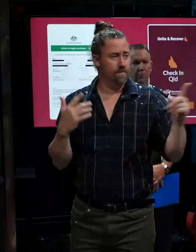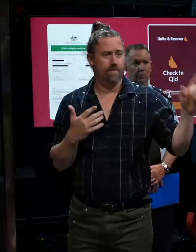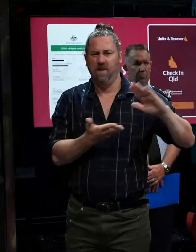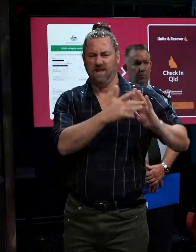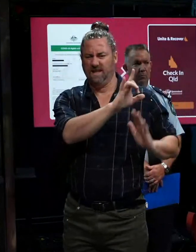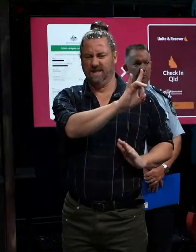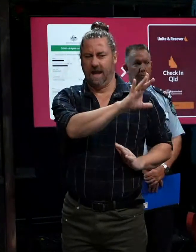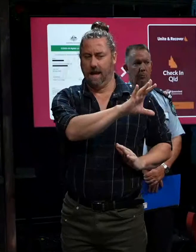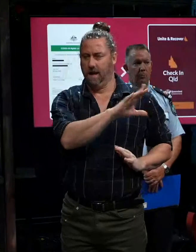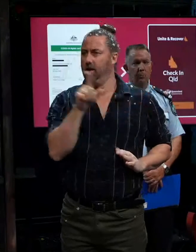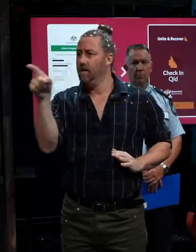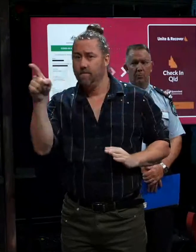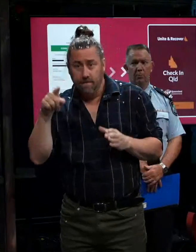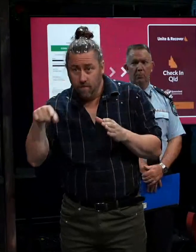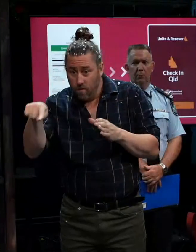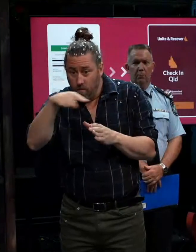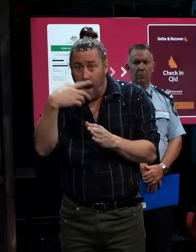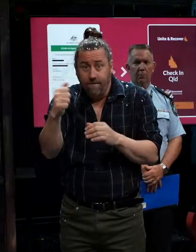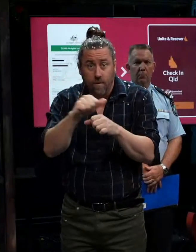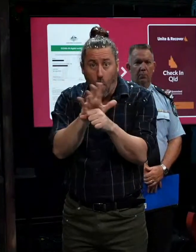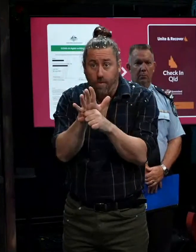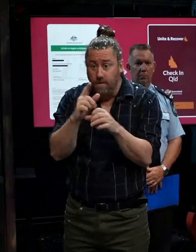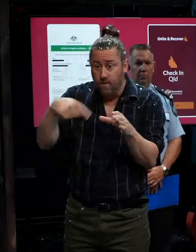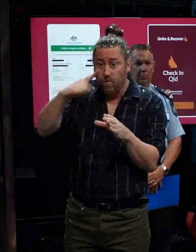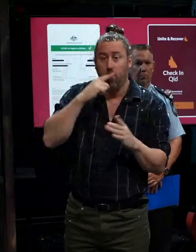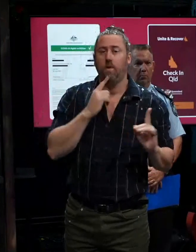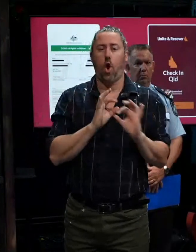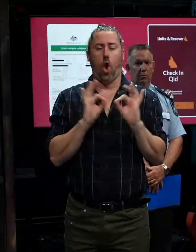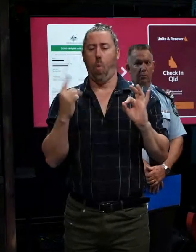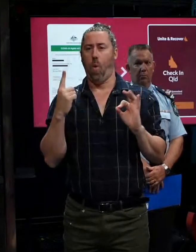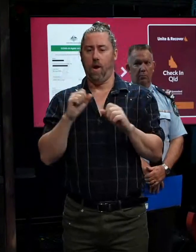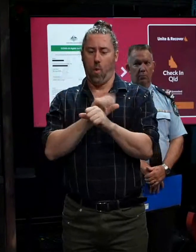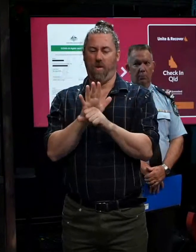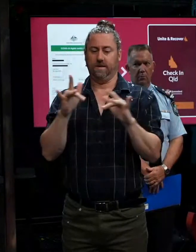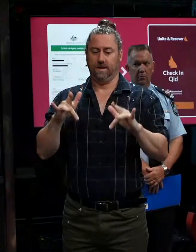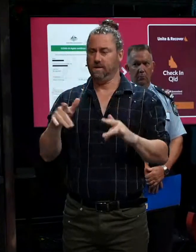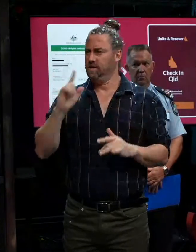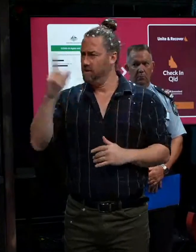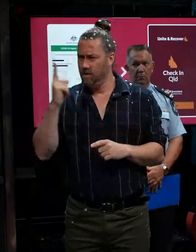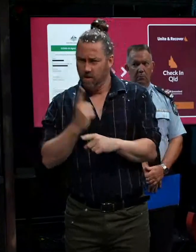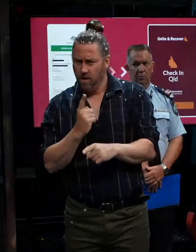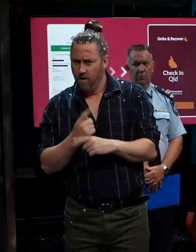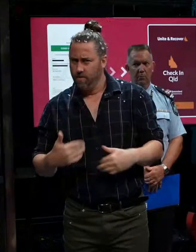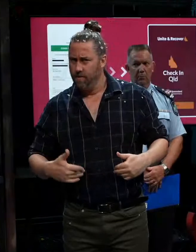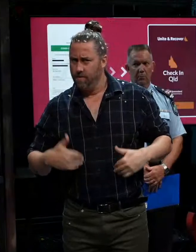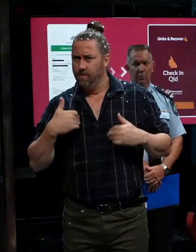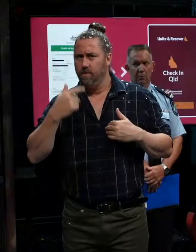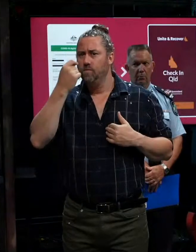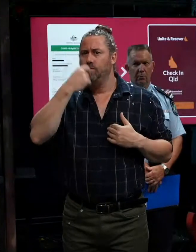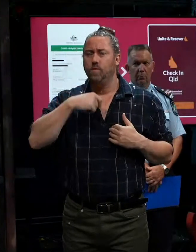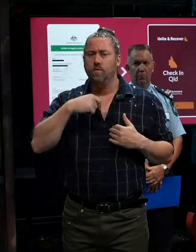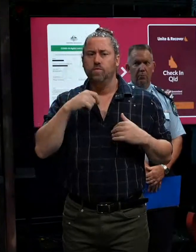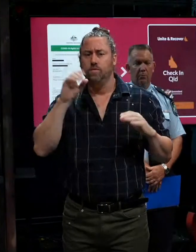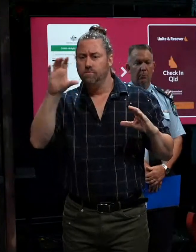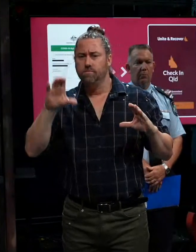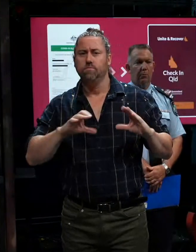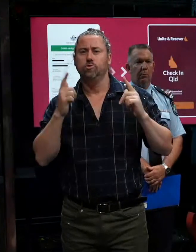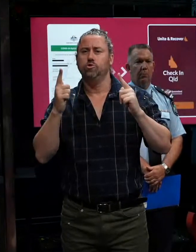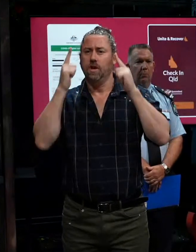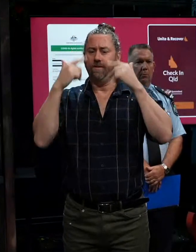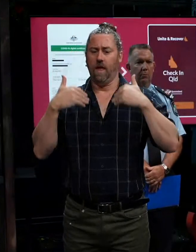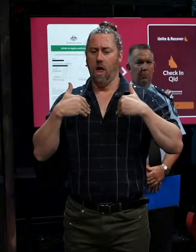10. And have any tested positive at this stage? None at this stage. There's reports this morning that several state and territory chief health